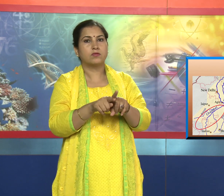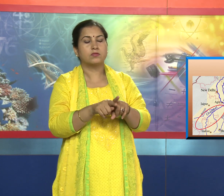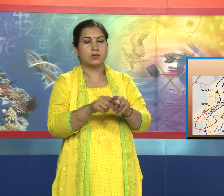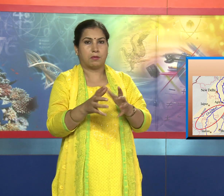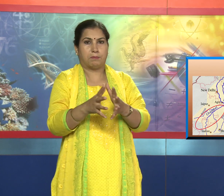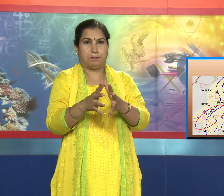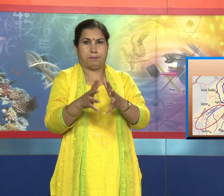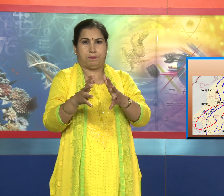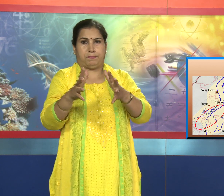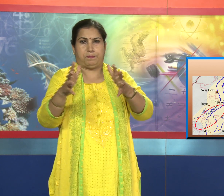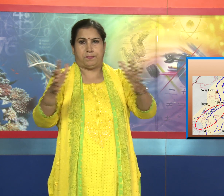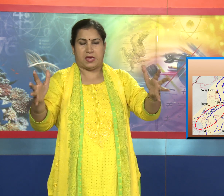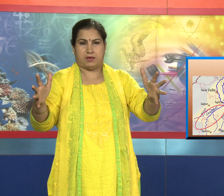river.